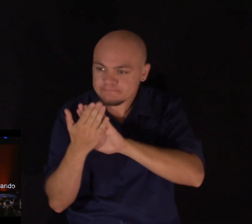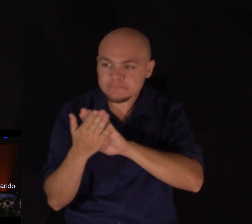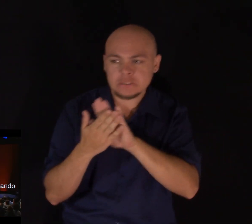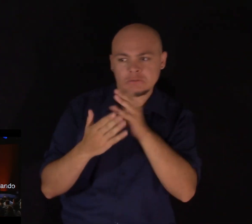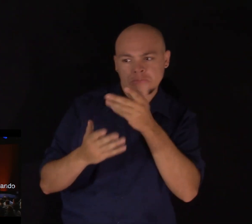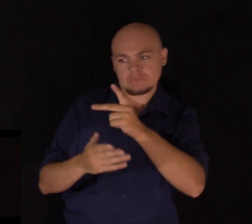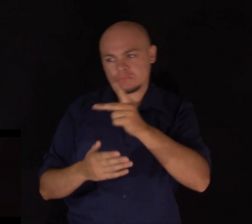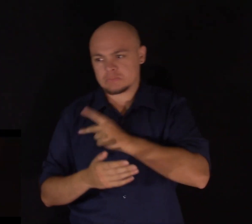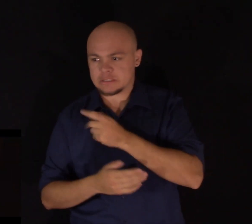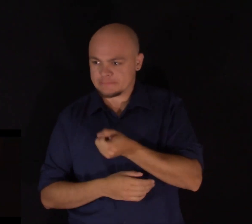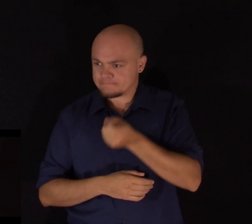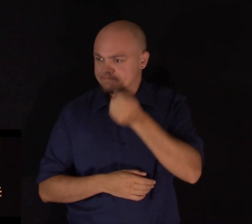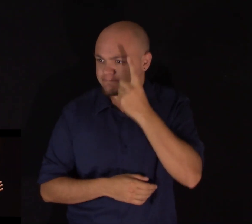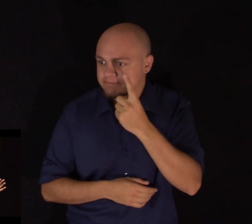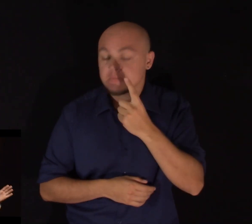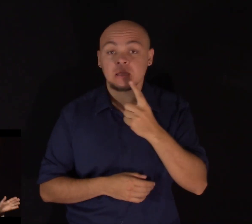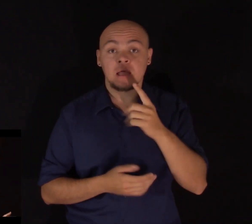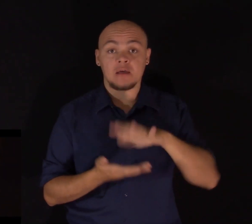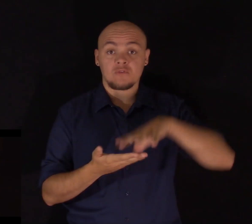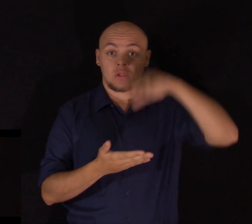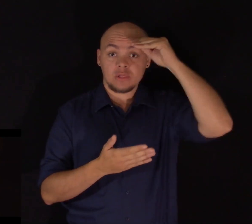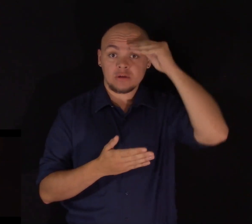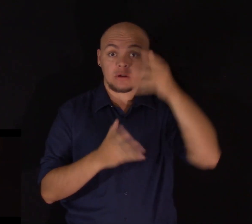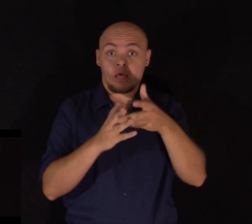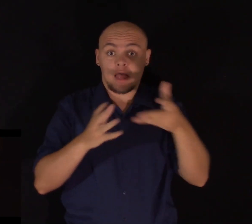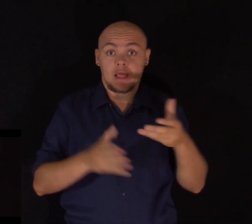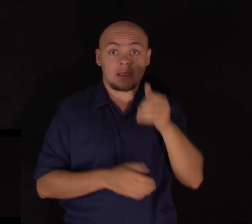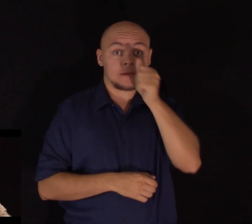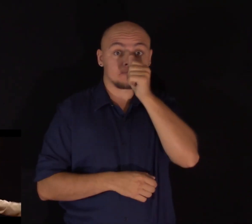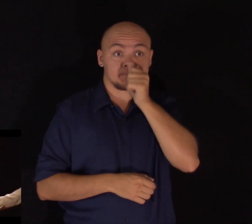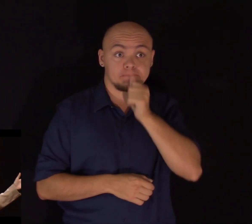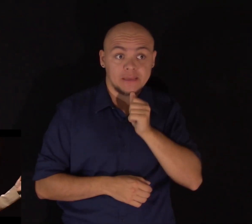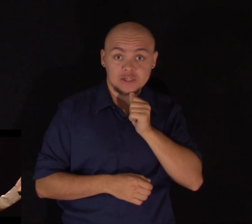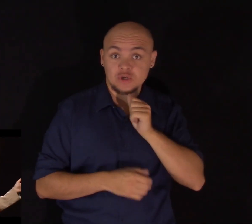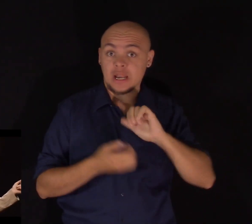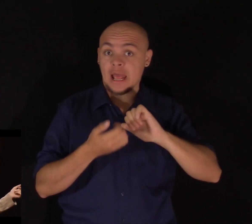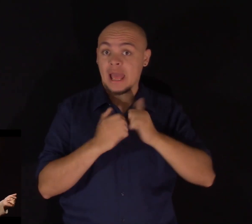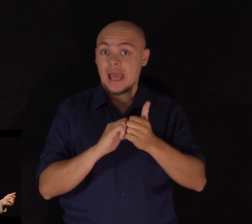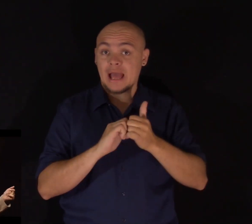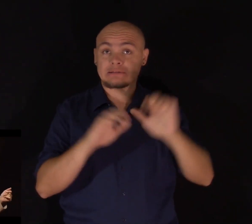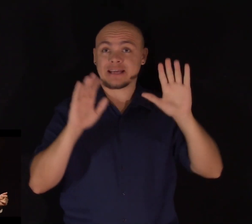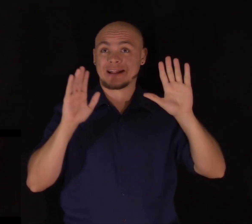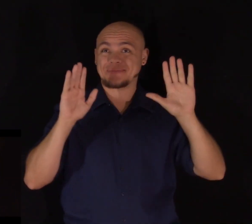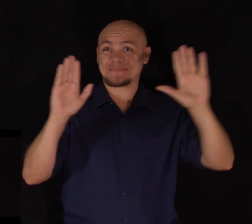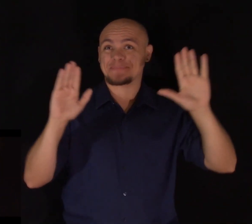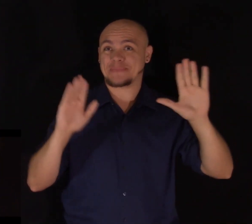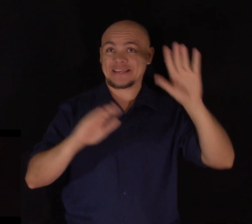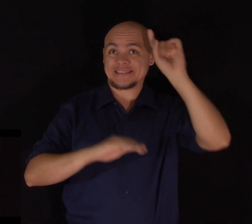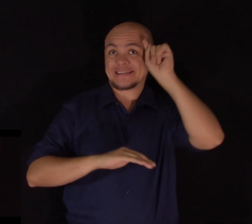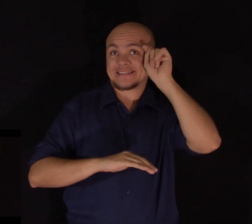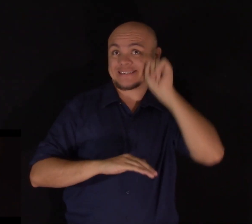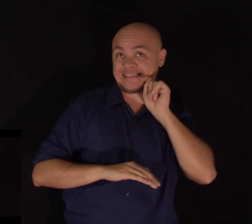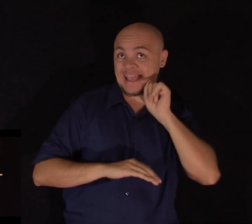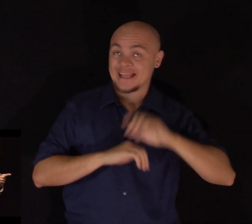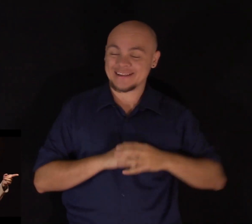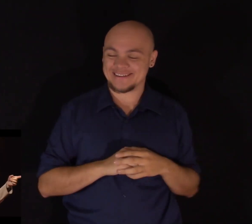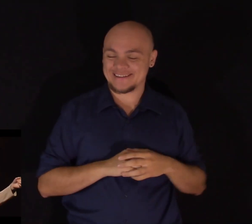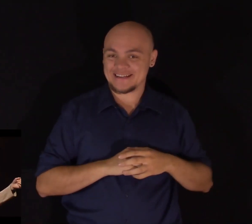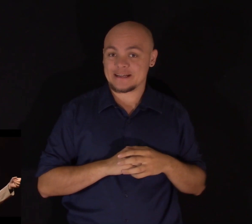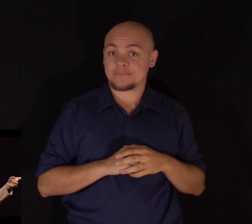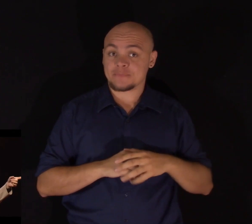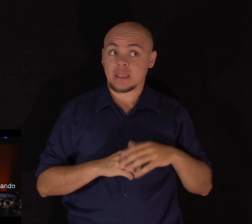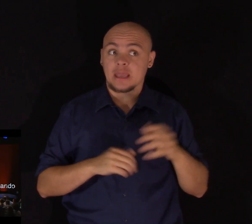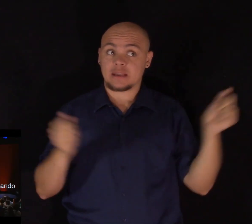and crocodiles, like patience, how to get an amazing suntan, and a healthy fear